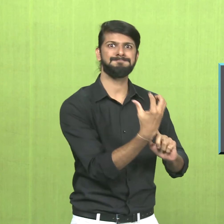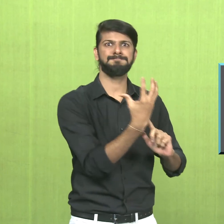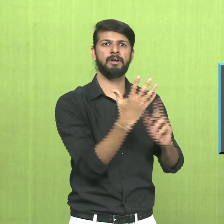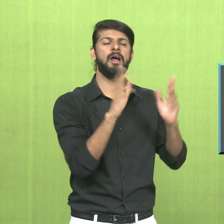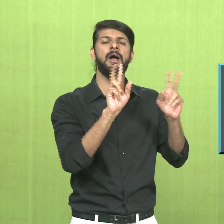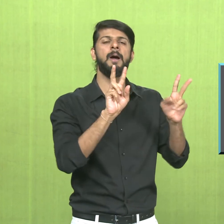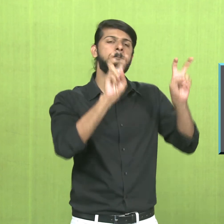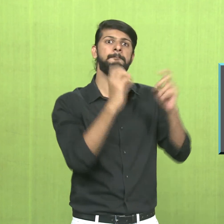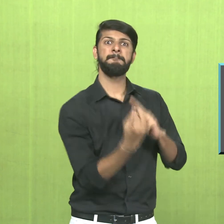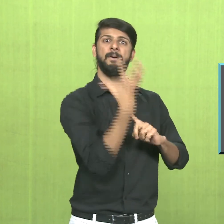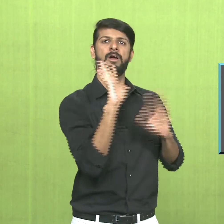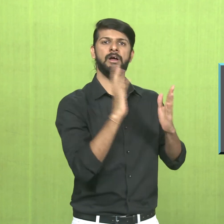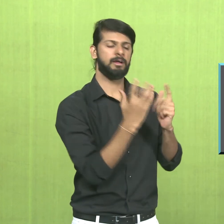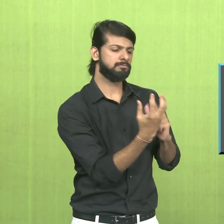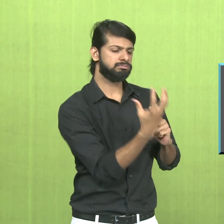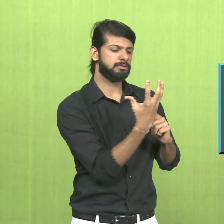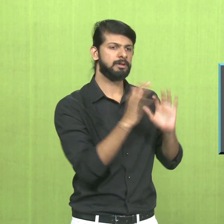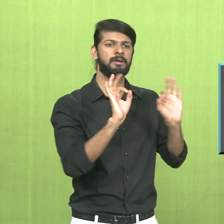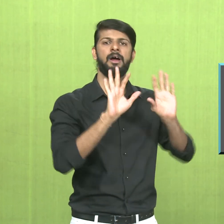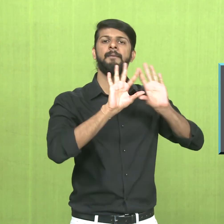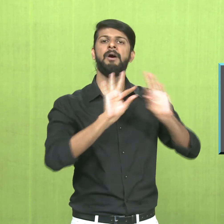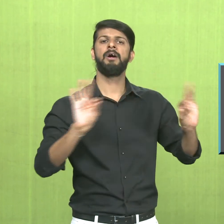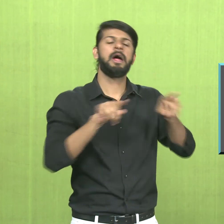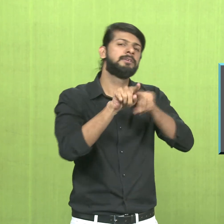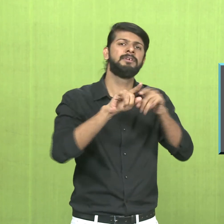The general rule for pastel work is light to dark,